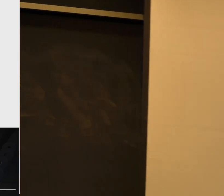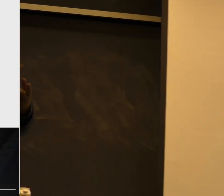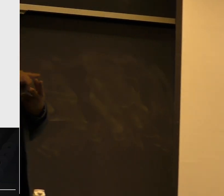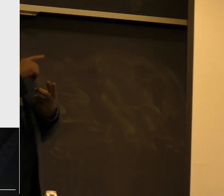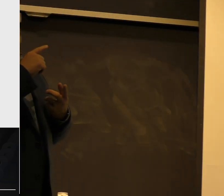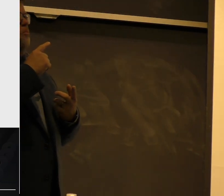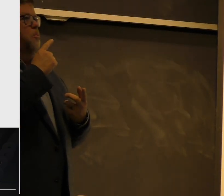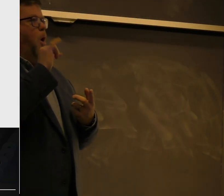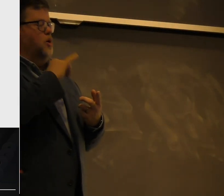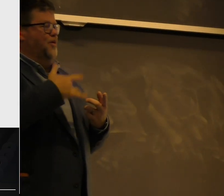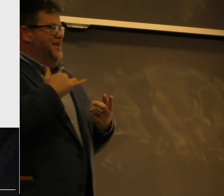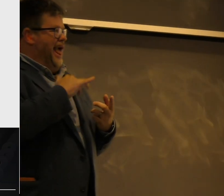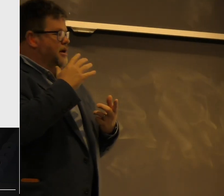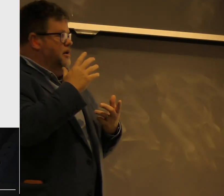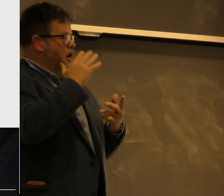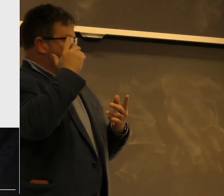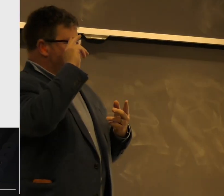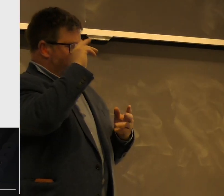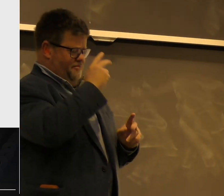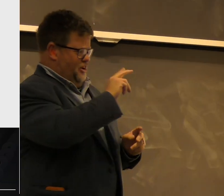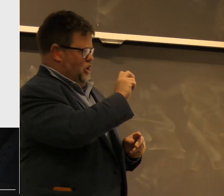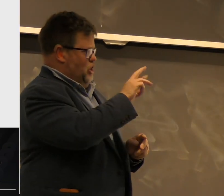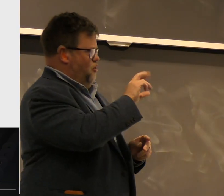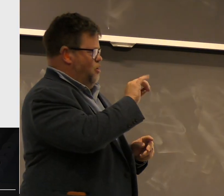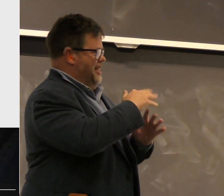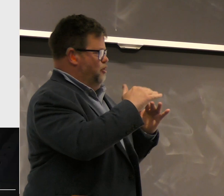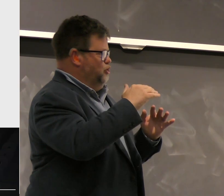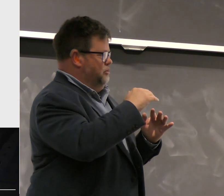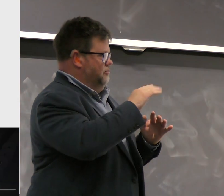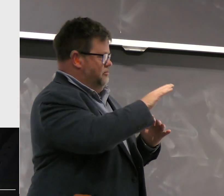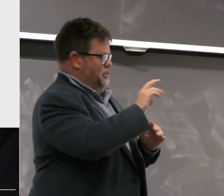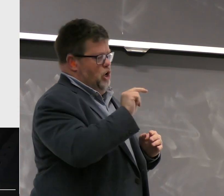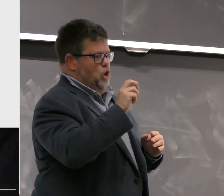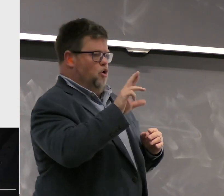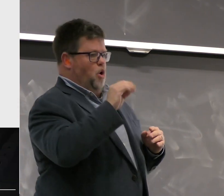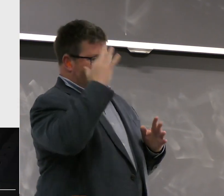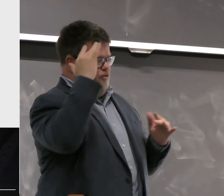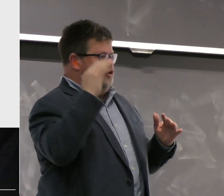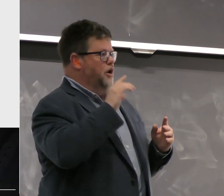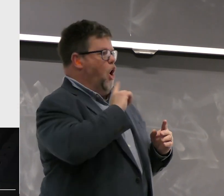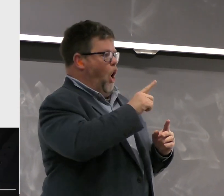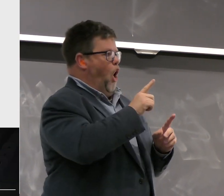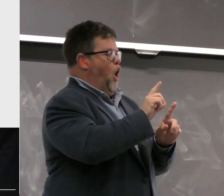were seated near me about that, and also felt like you signed neurodivergent